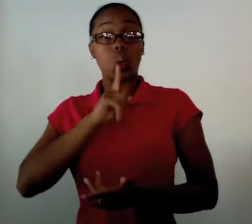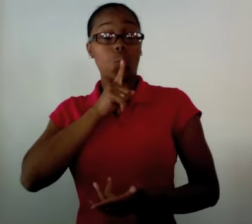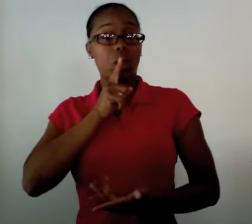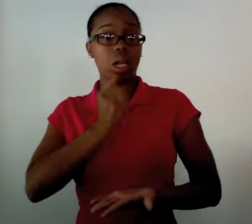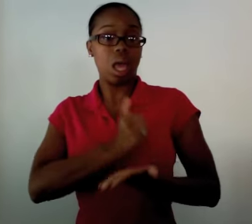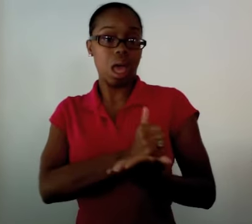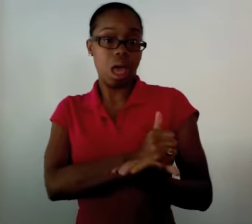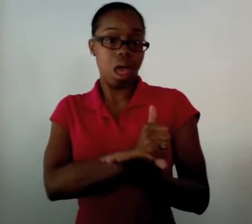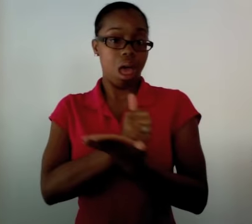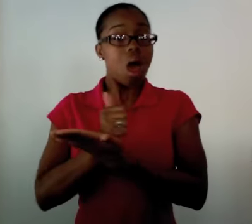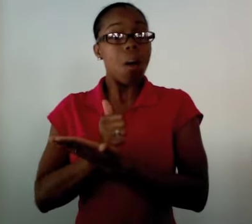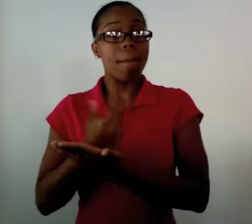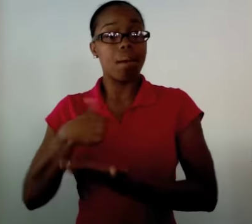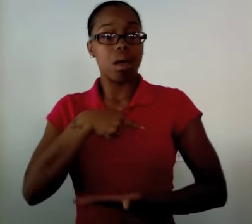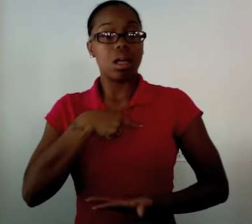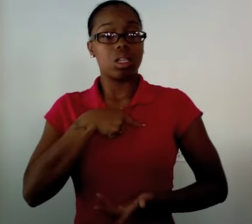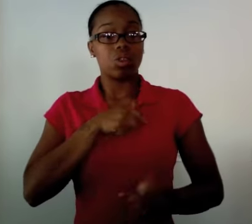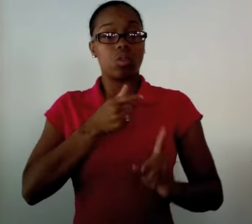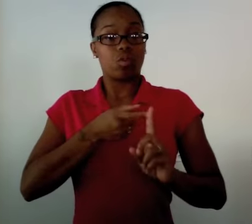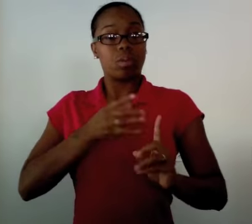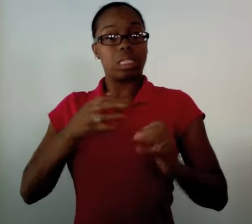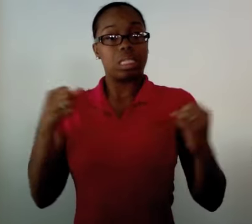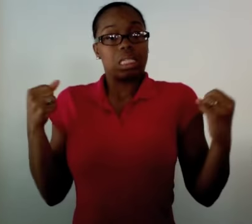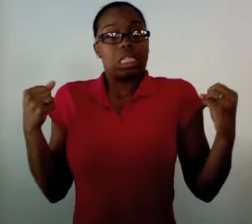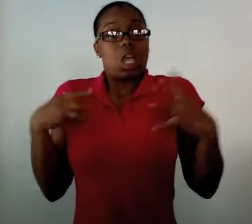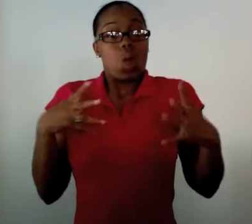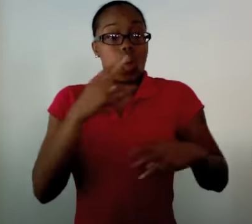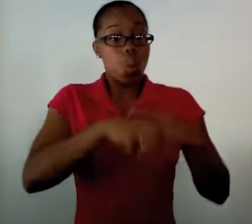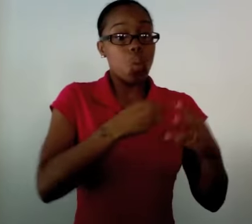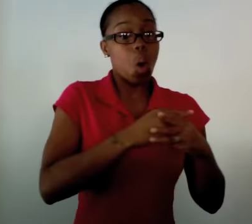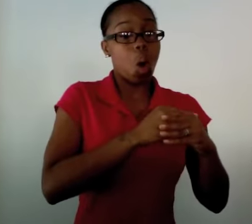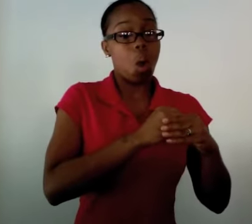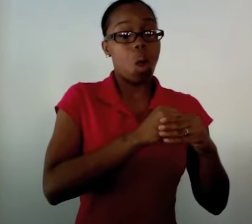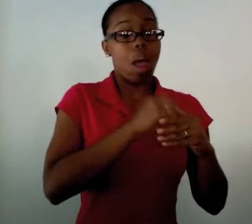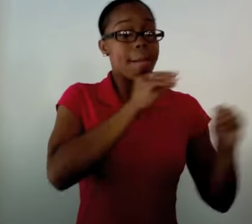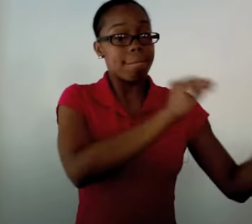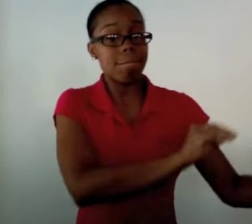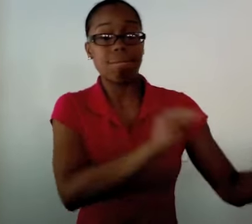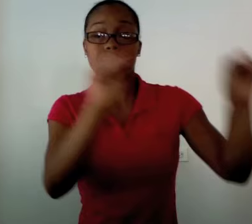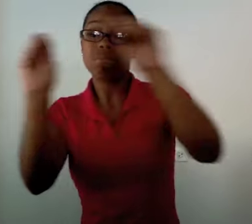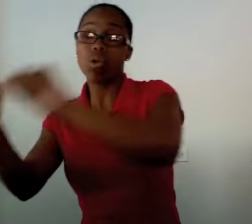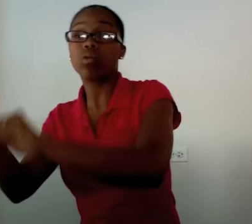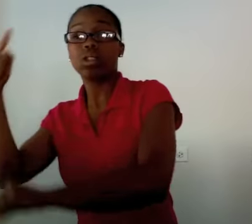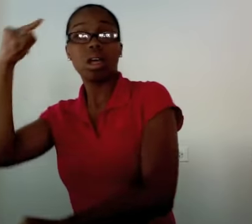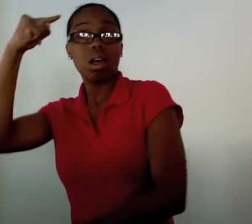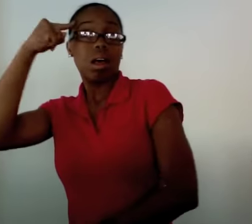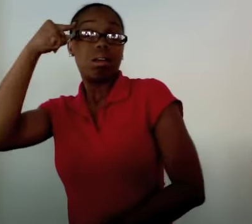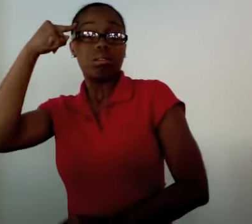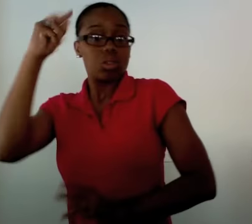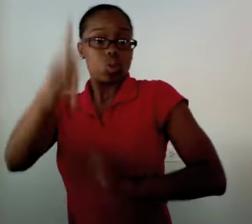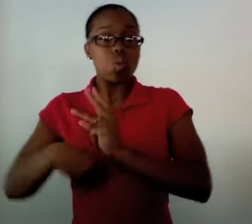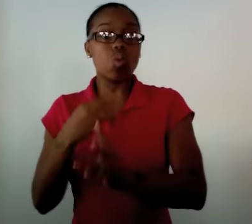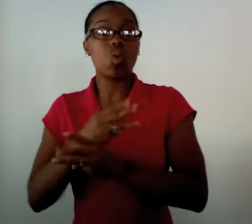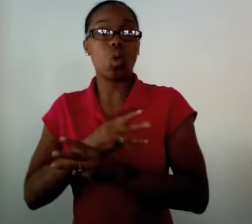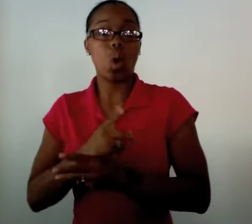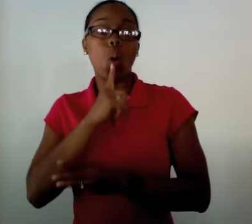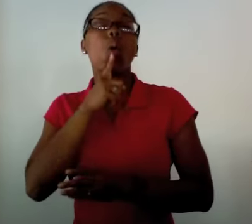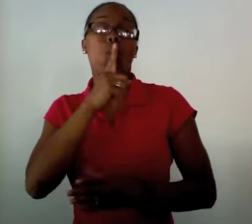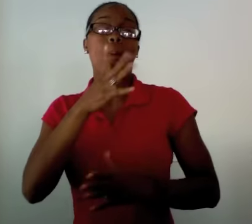scary world that I talked about, and move it to a place where everybody is consciously listening all the time, at least capable of doing it. Now, I don't know